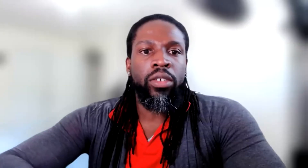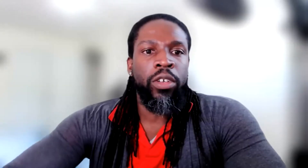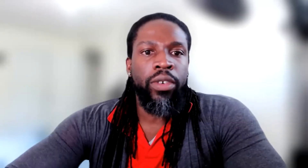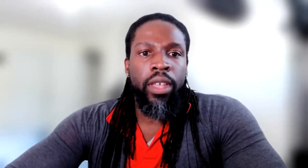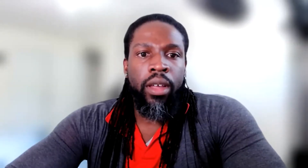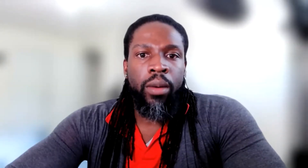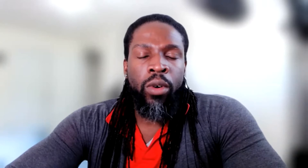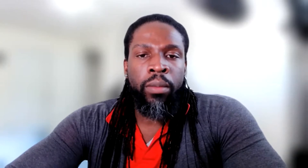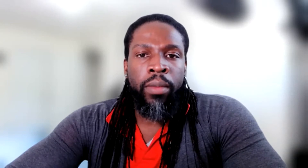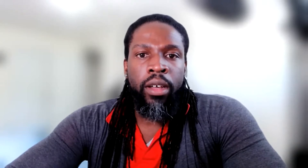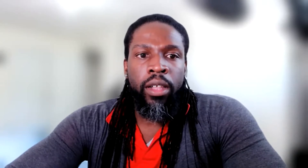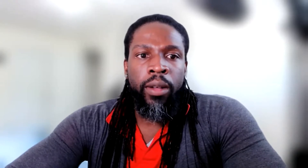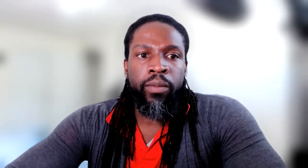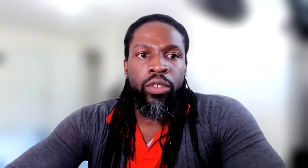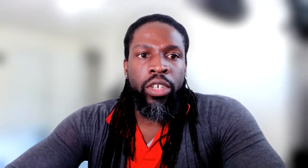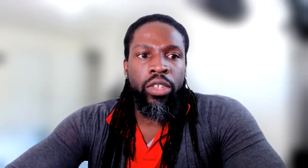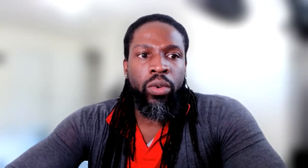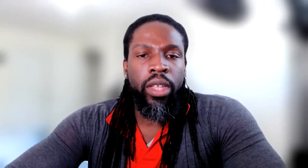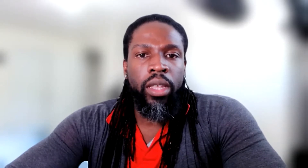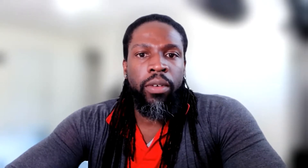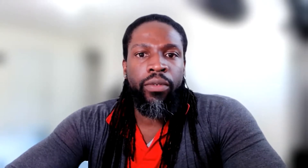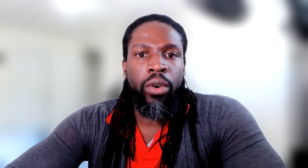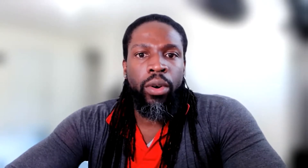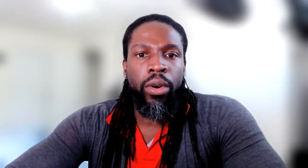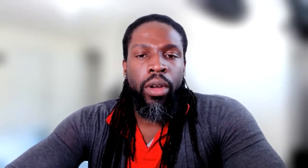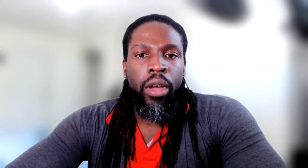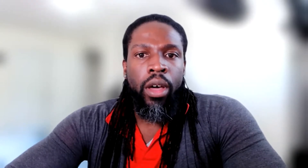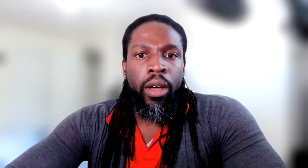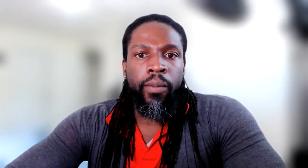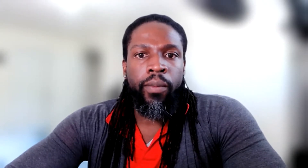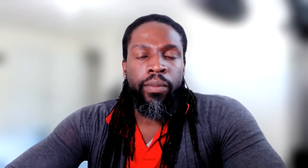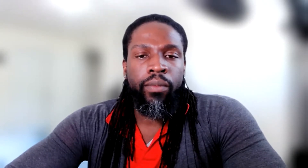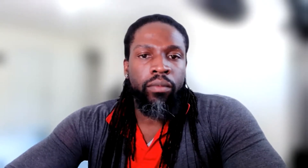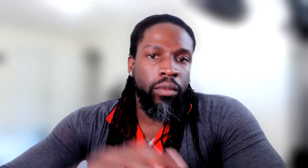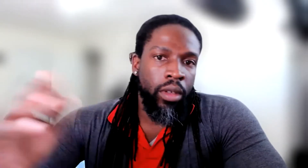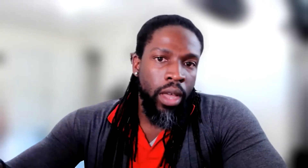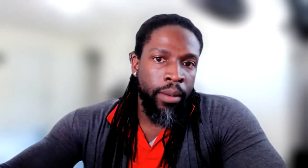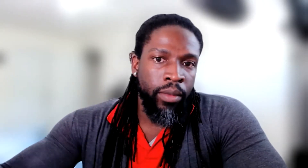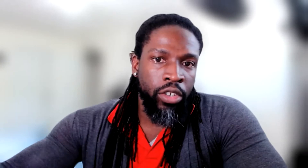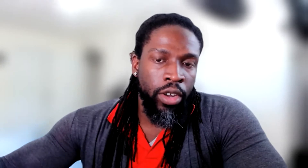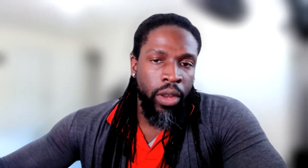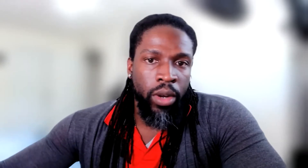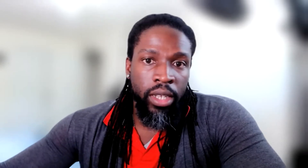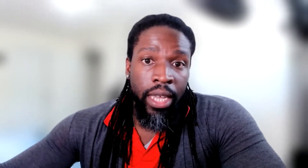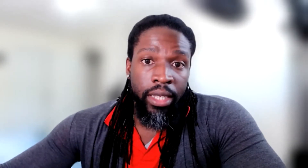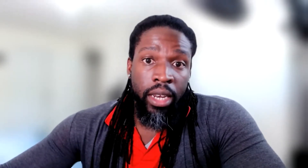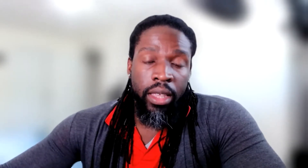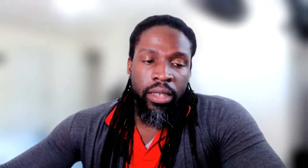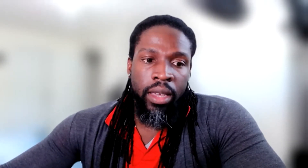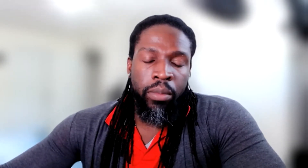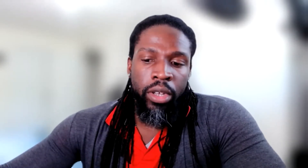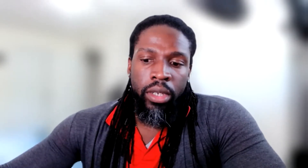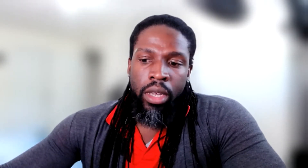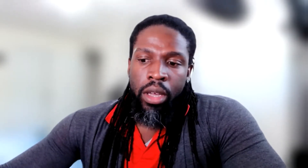Thanks so much for that, Juan Michael. Just quickly before, I'm not sure if anyone else has anything